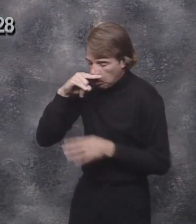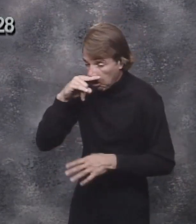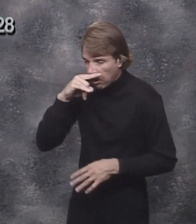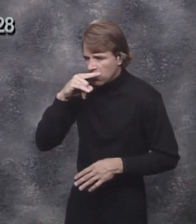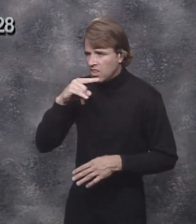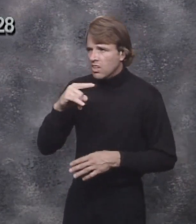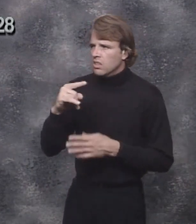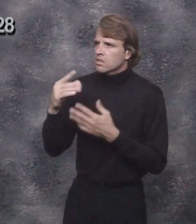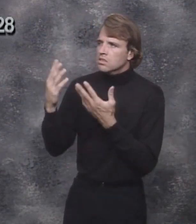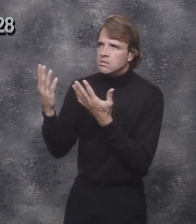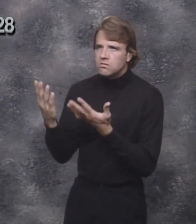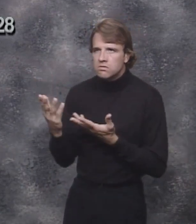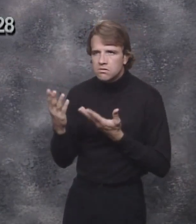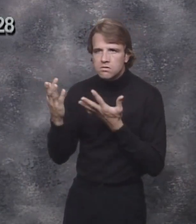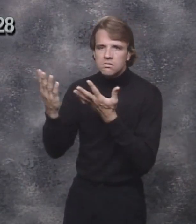and sneezing.